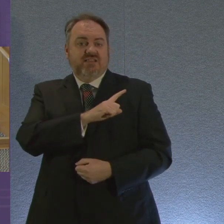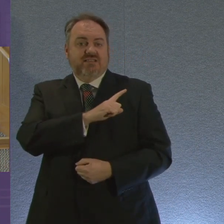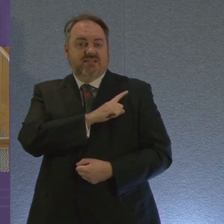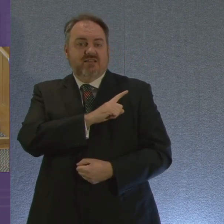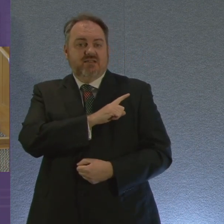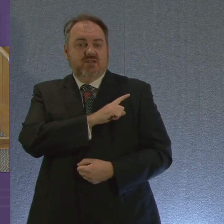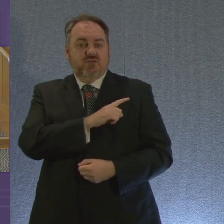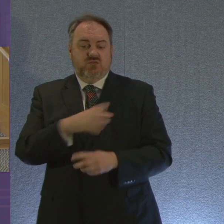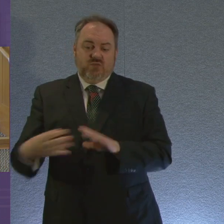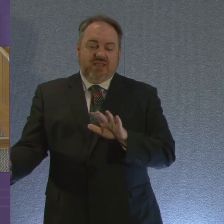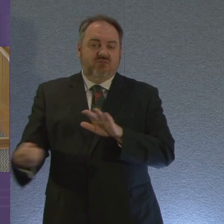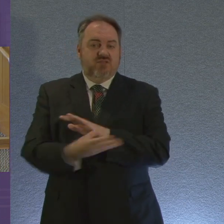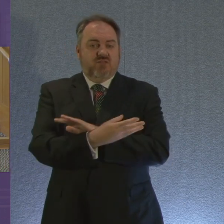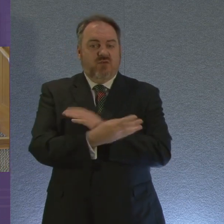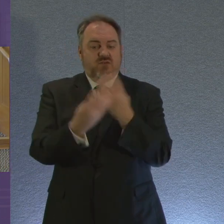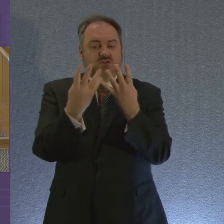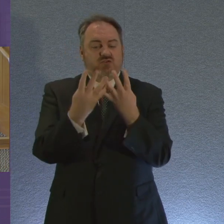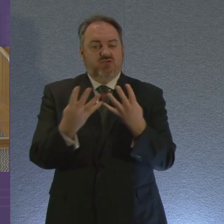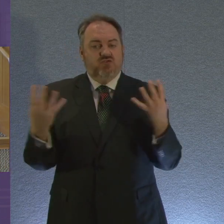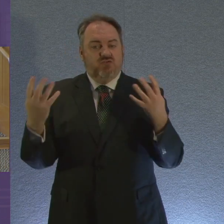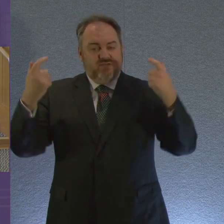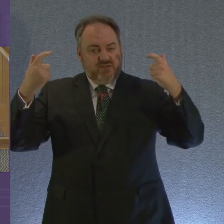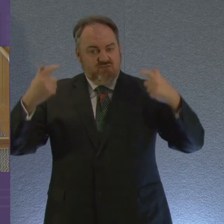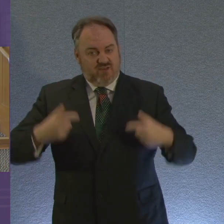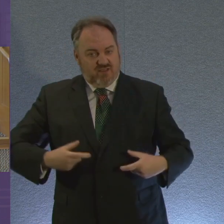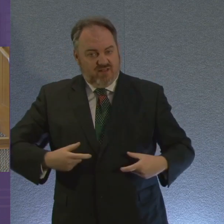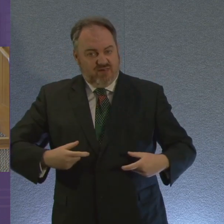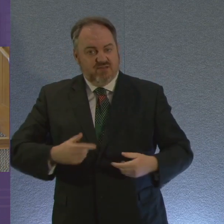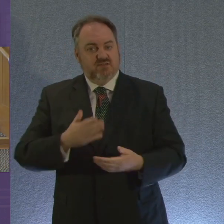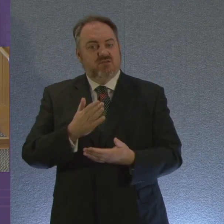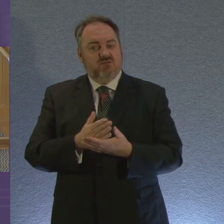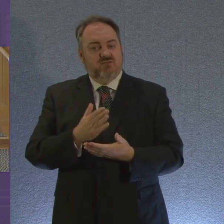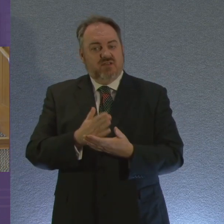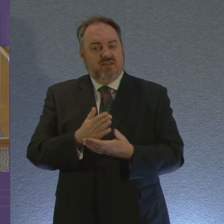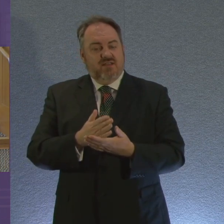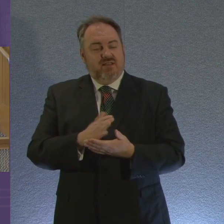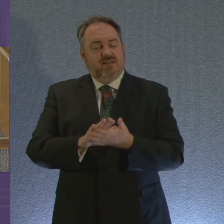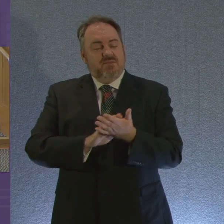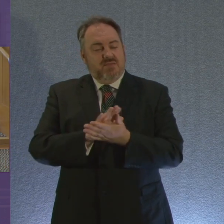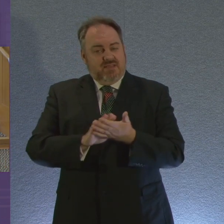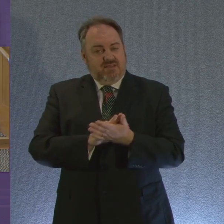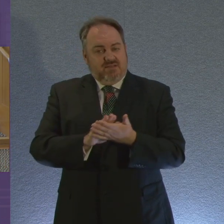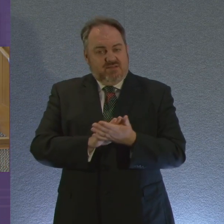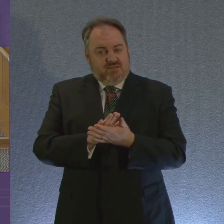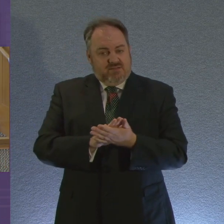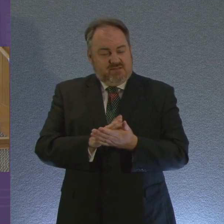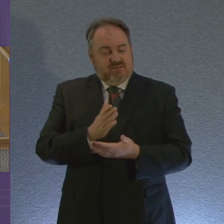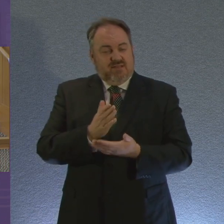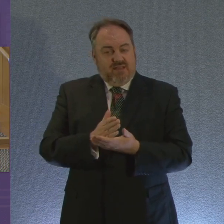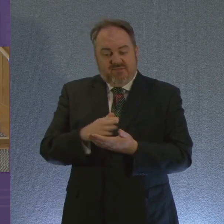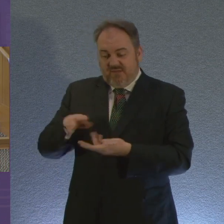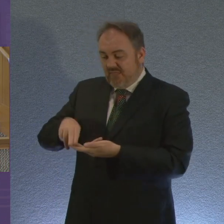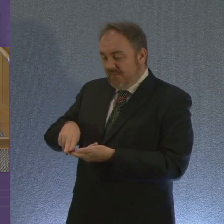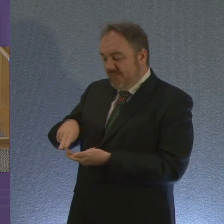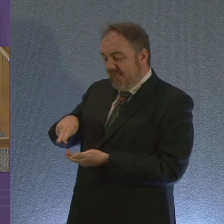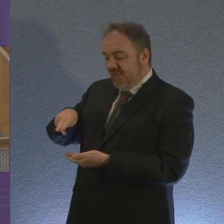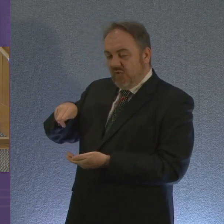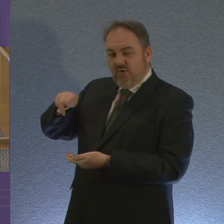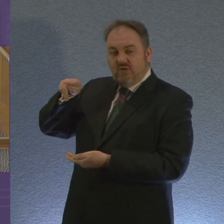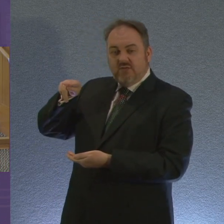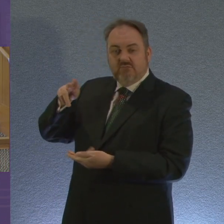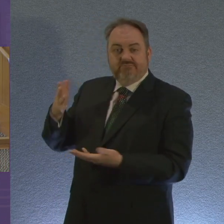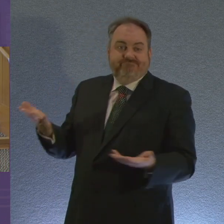Society are absolutely right to point that out in blunt terms in their submission for today's debate. The potential for a case backlog is not on its own a